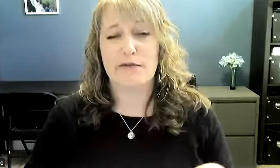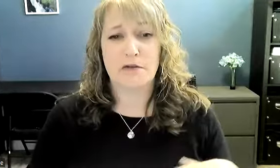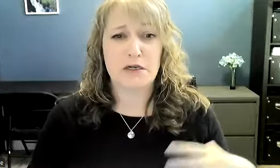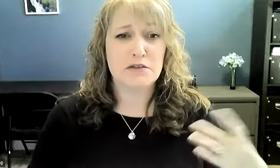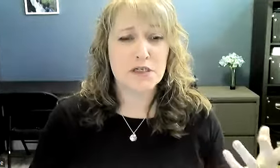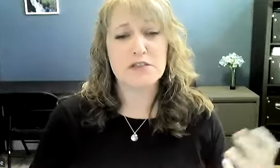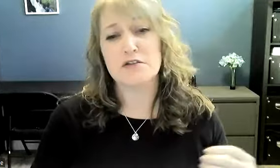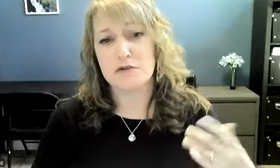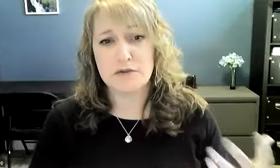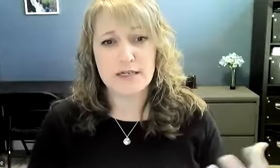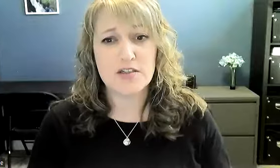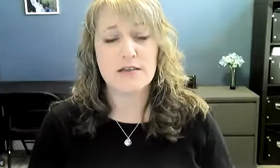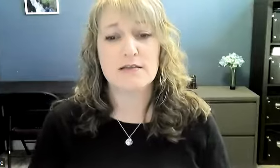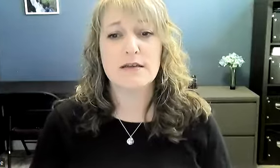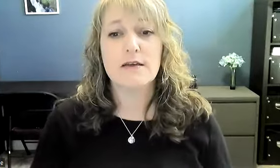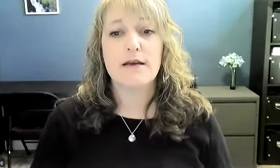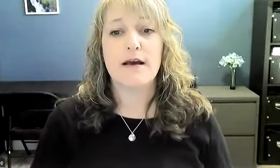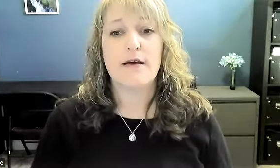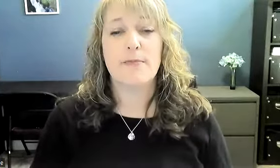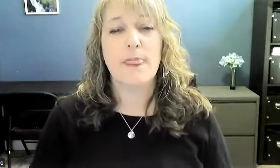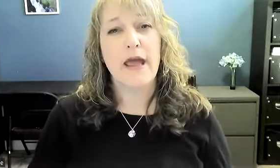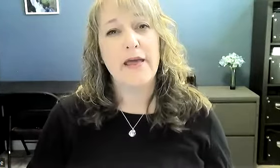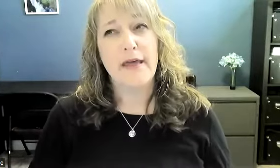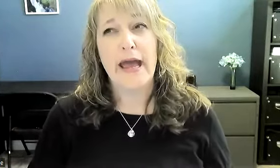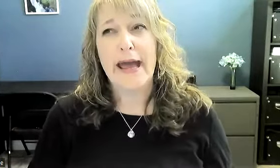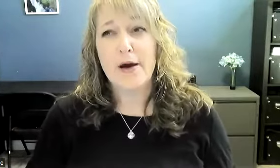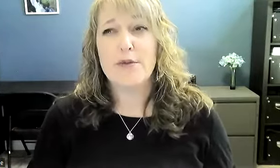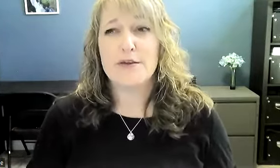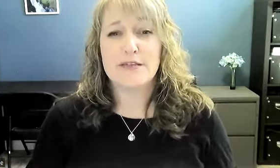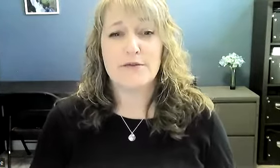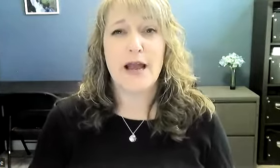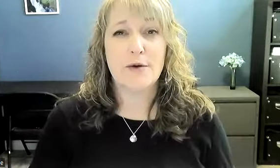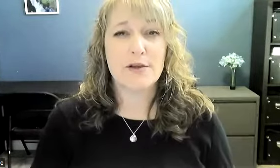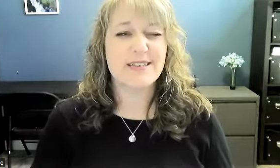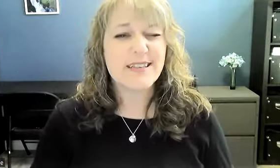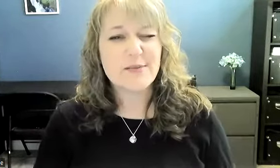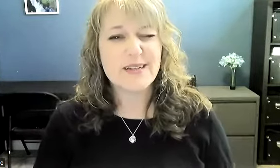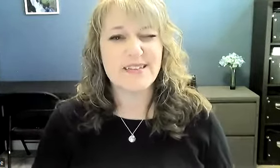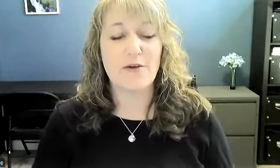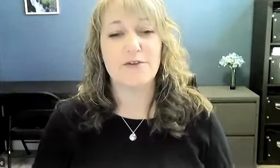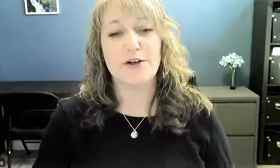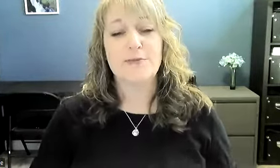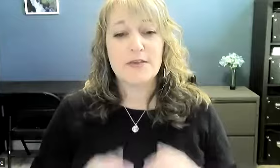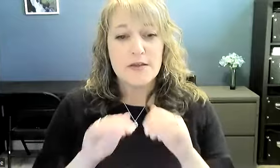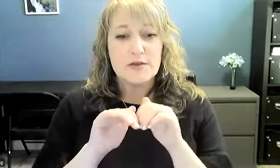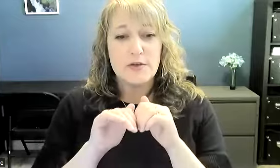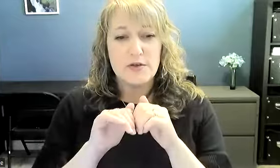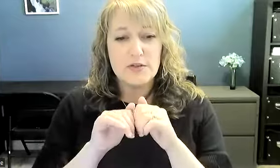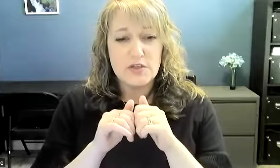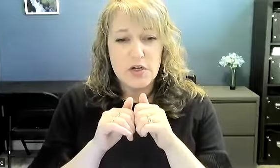for instructions or directions. The how that you sign for how are you is a little bit softer. So you start